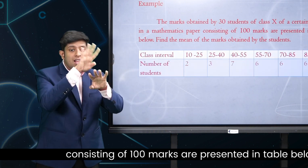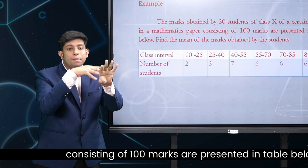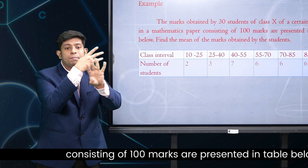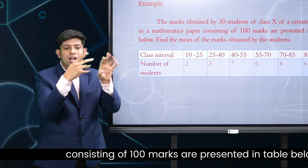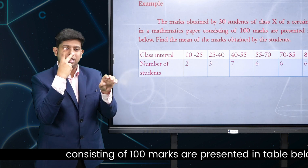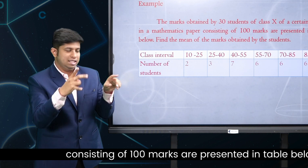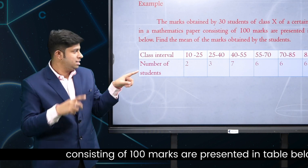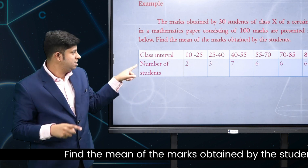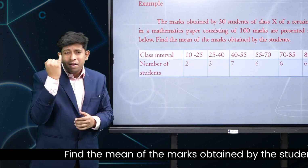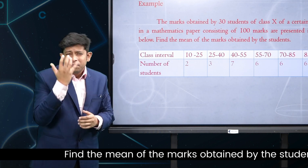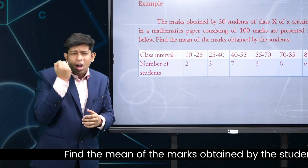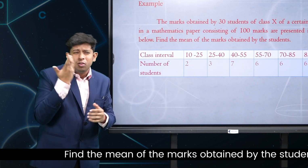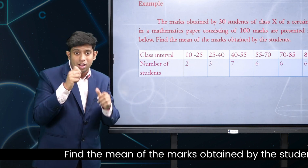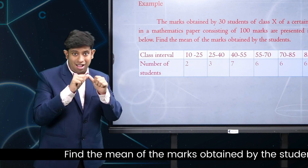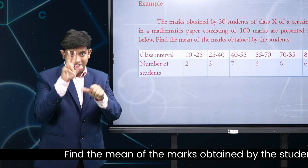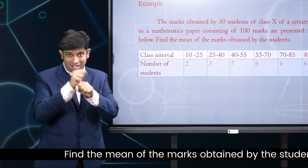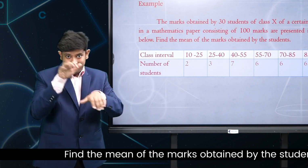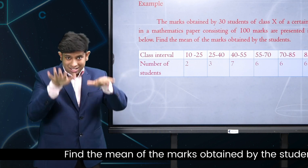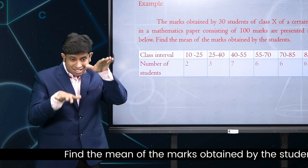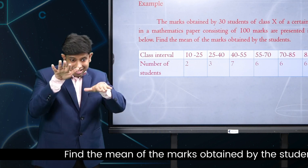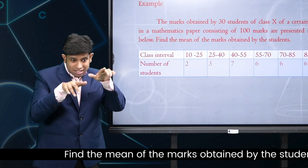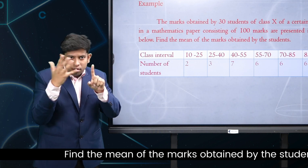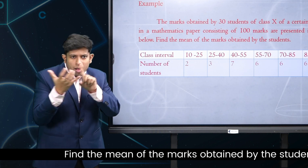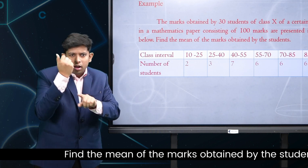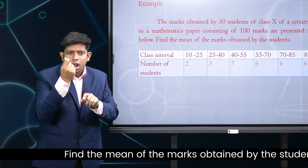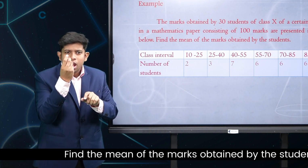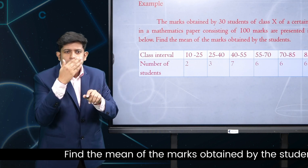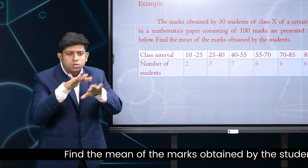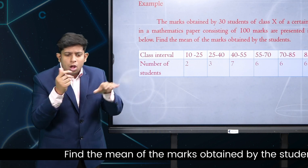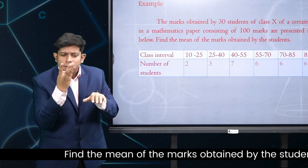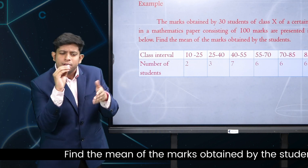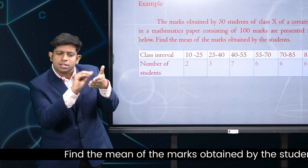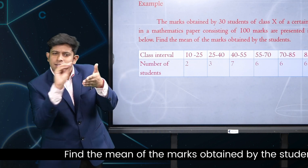Find the mean of the marks obtained by the students.